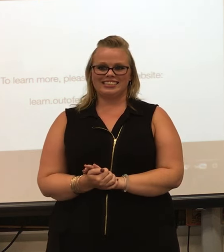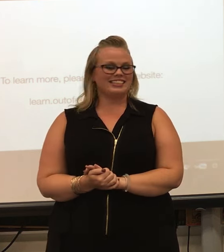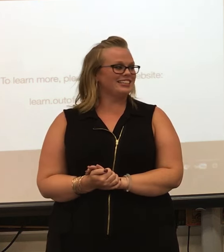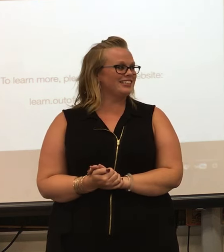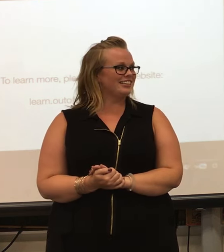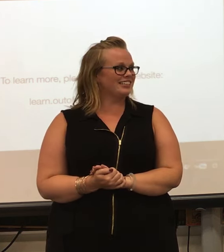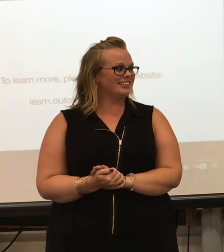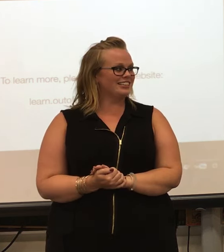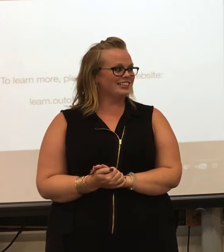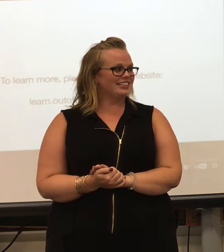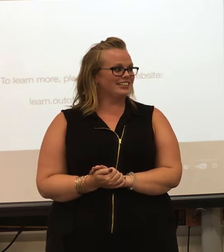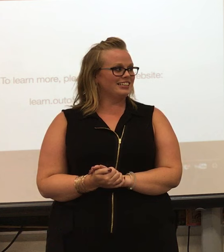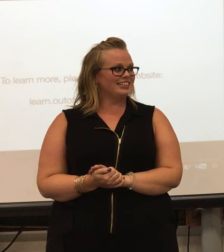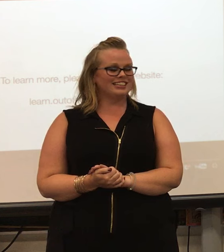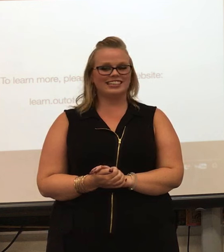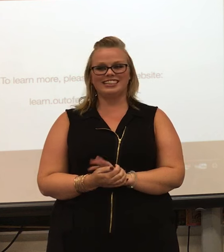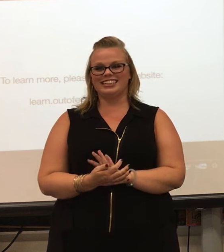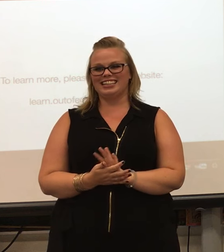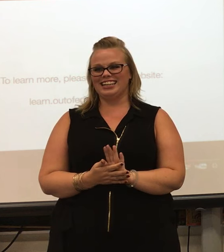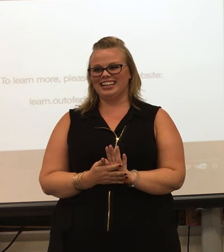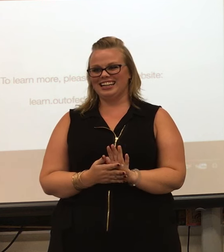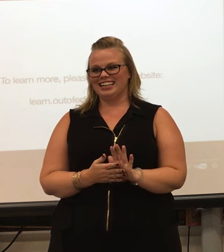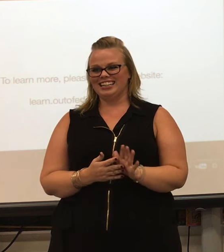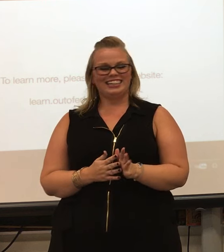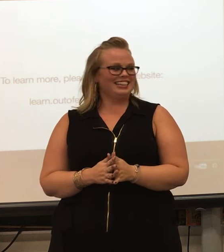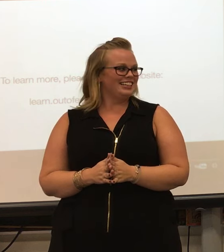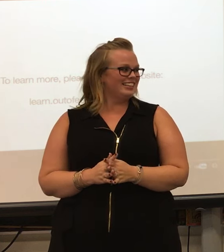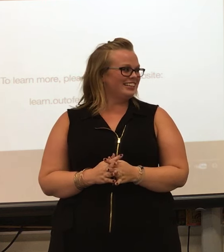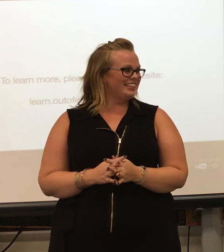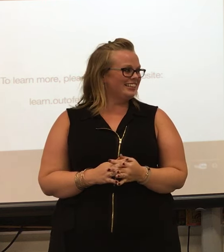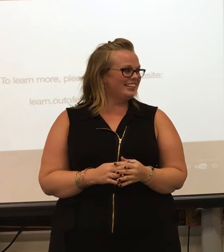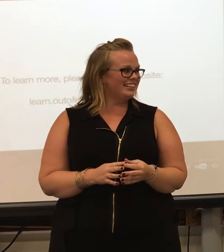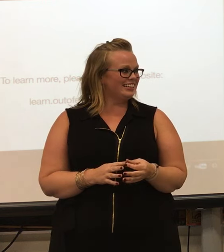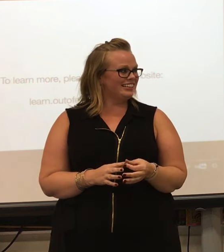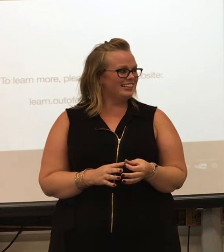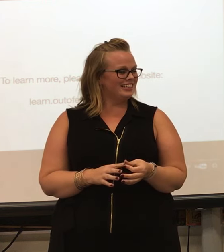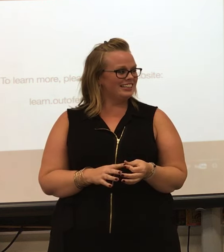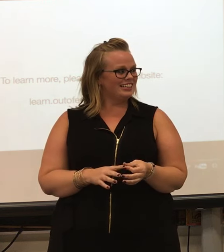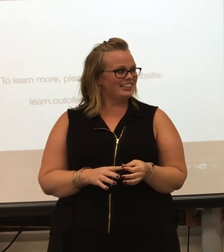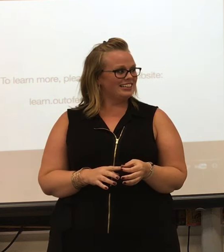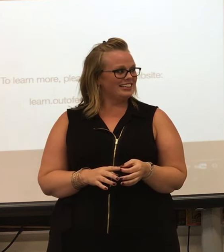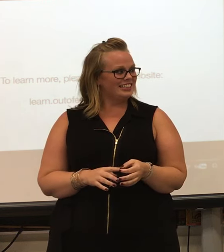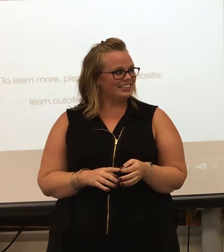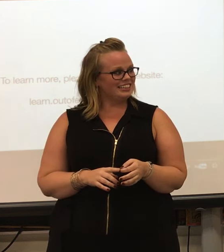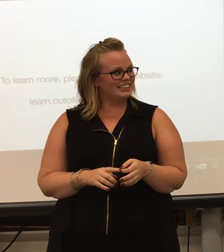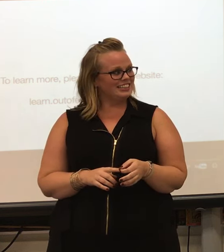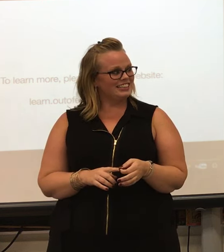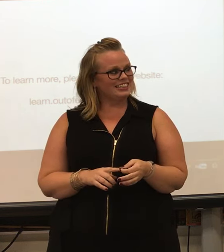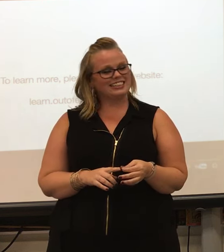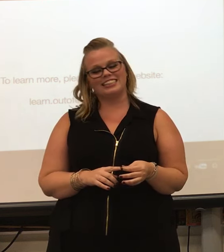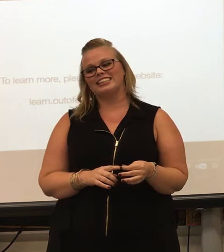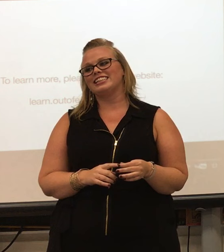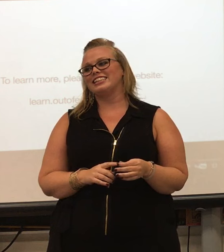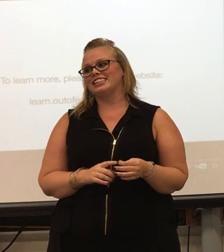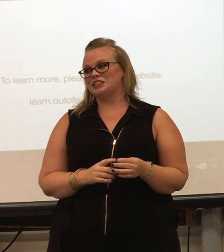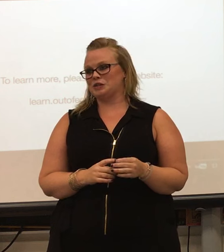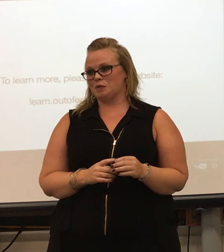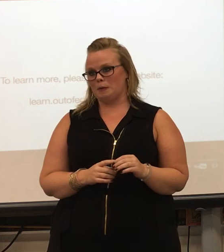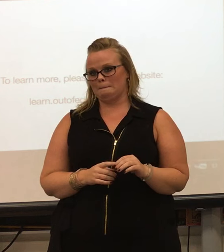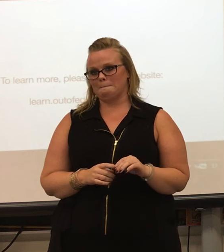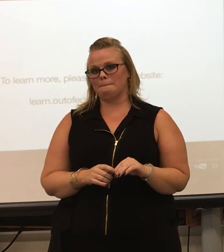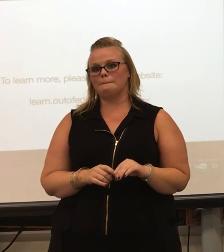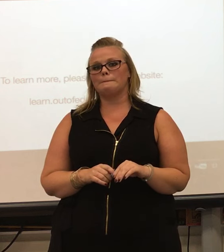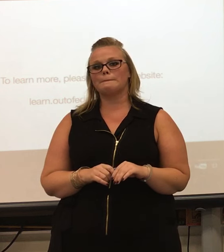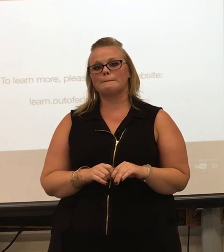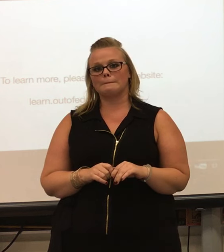laugh, and some of them come back and tell us what they did, and others tell us how they cried last night because they were yelling and screaming with mom because they didn't want to do their